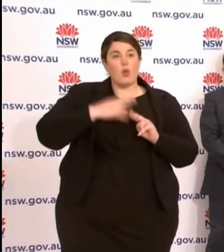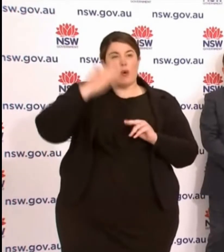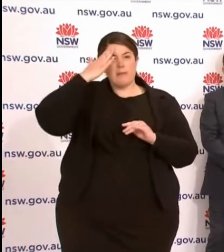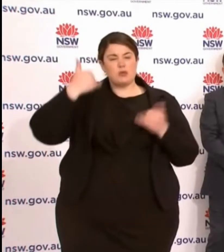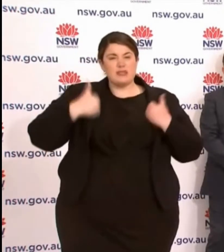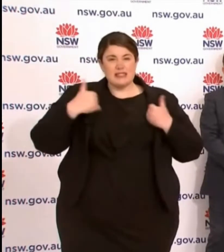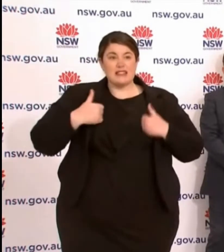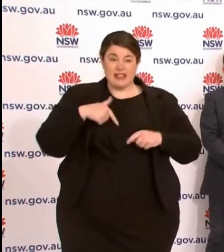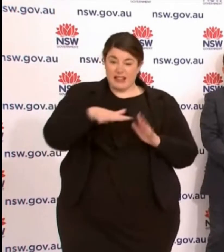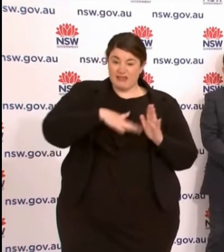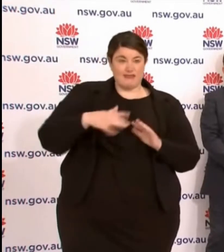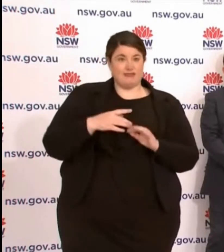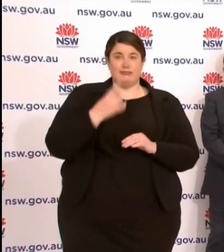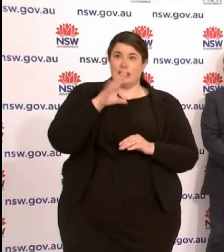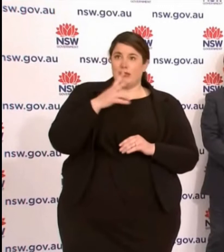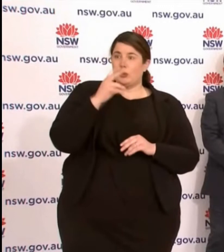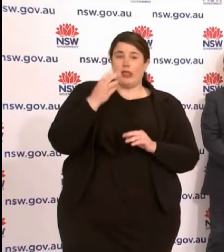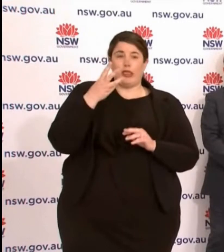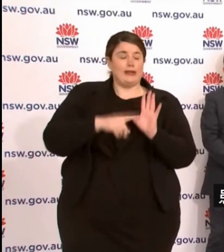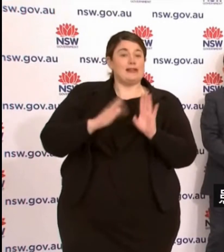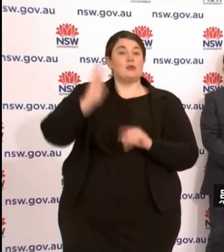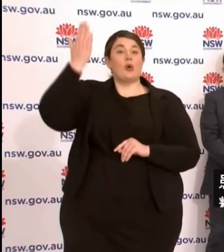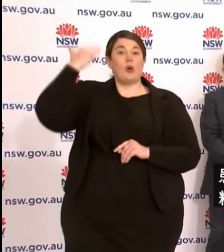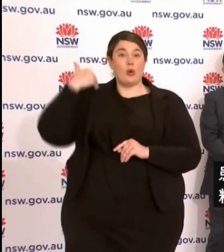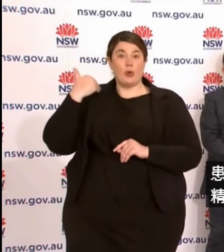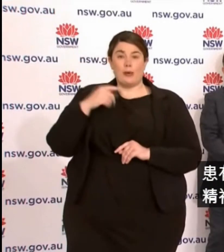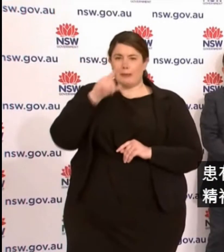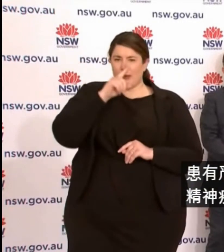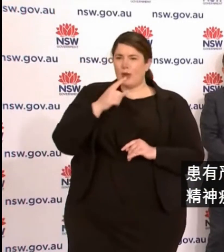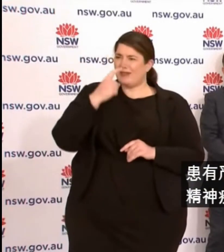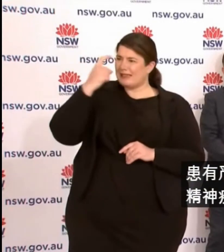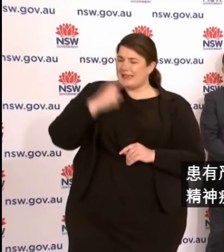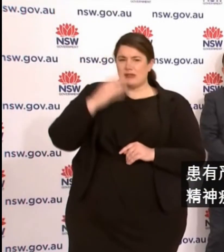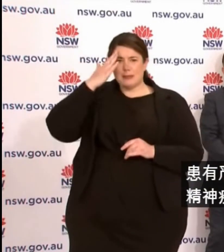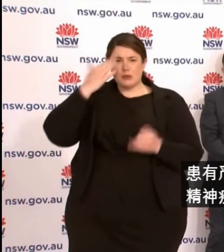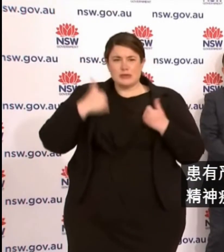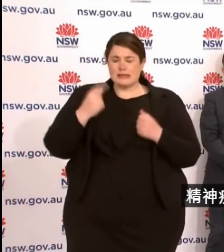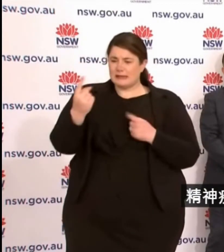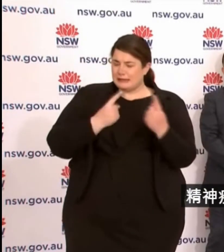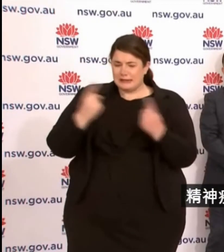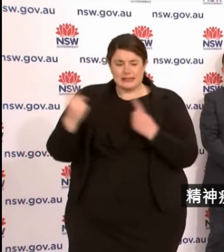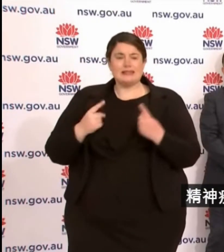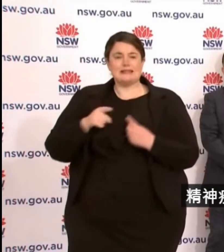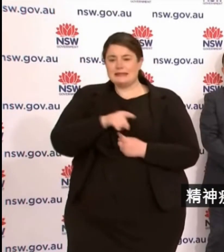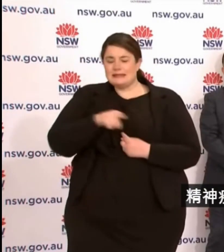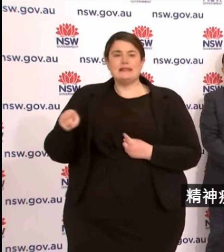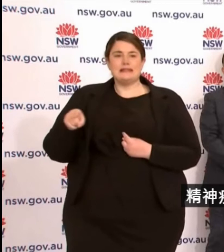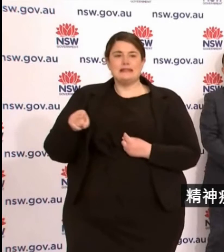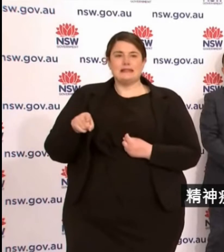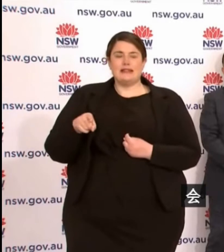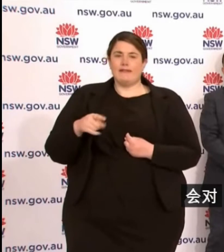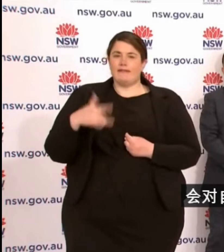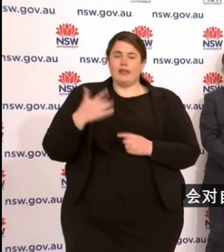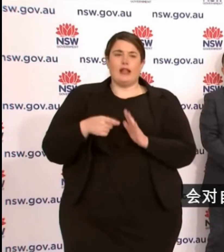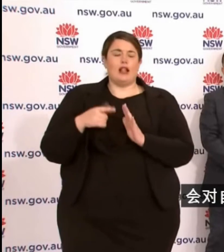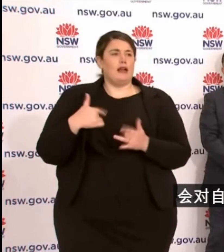decades ago, people who were suffering from serious mental illness often developed a sense of pessimism